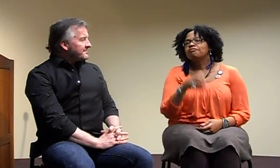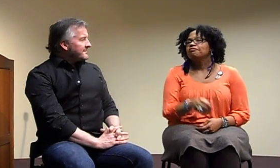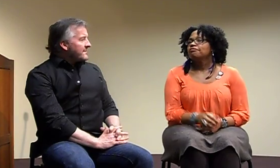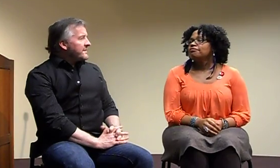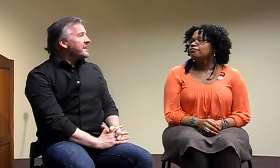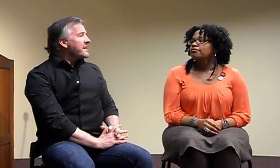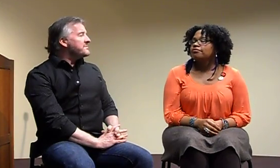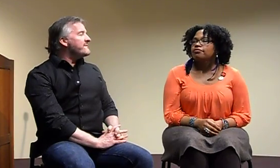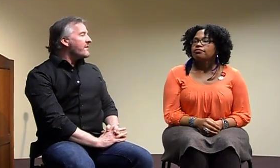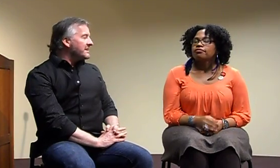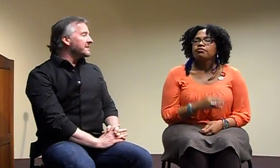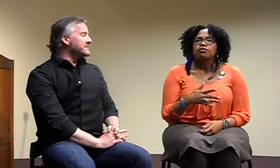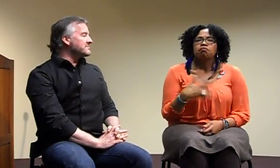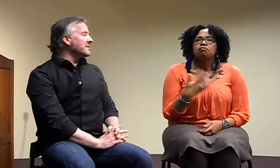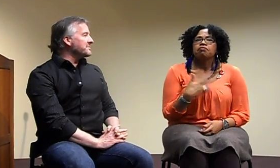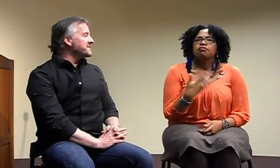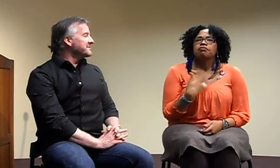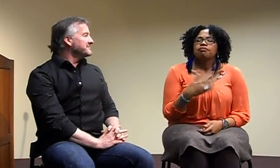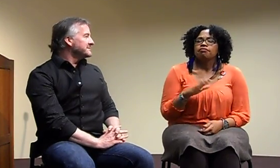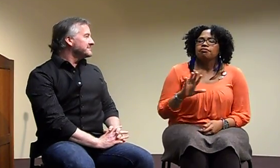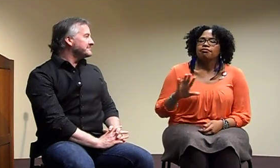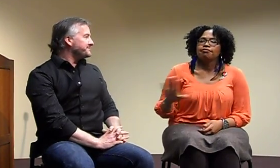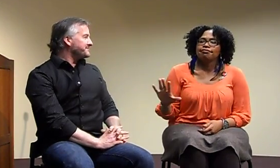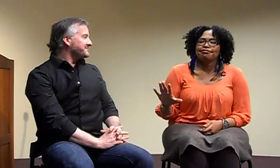I feel they gave me very little to work with.